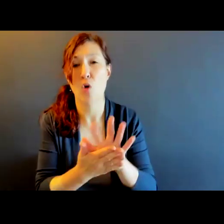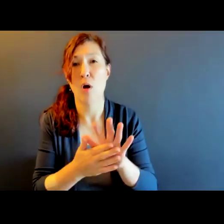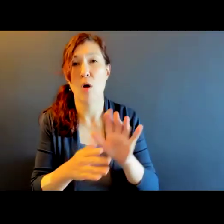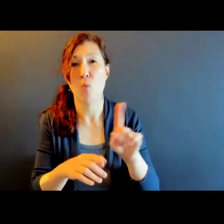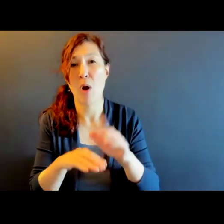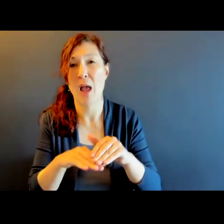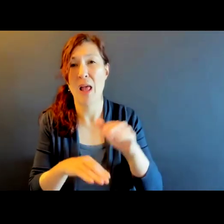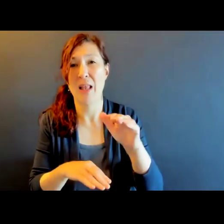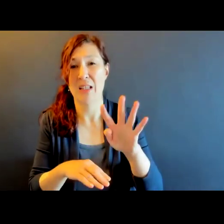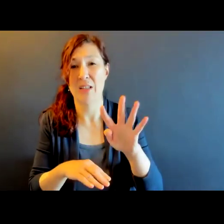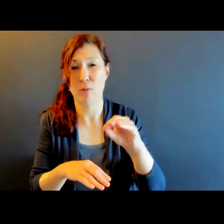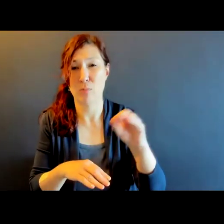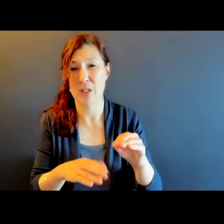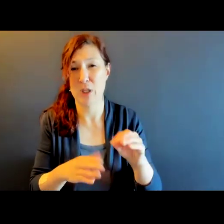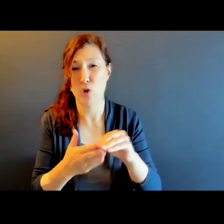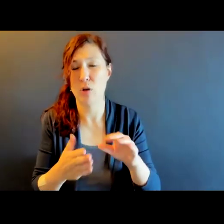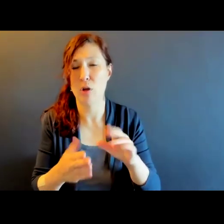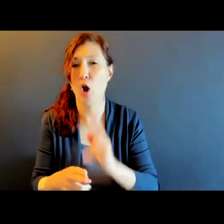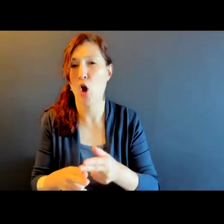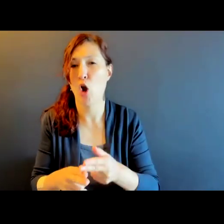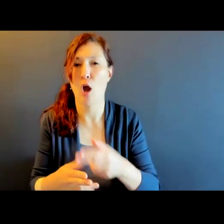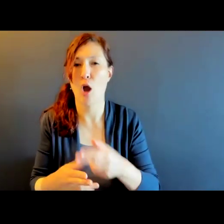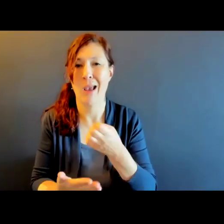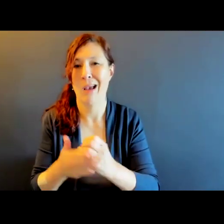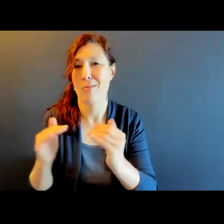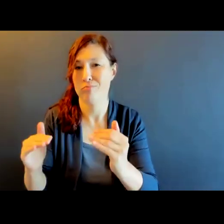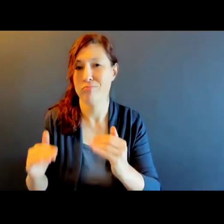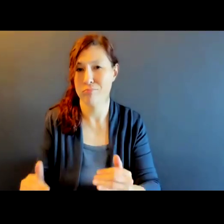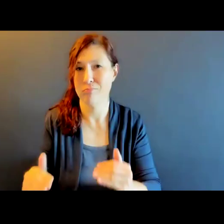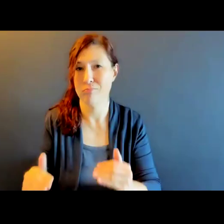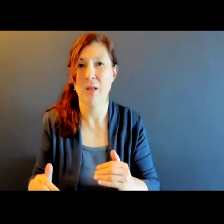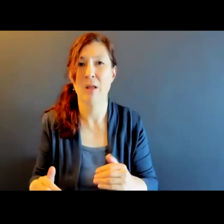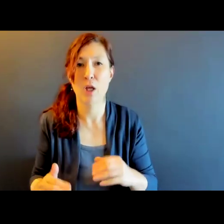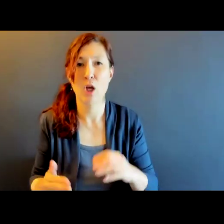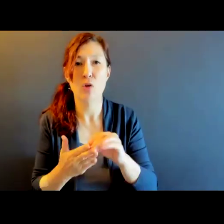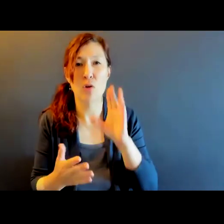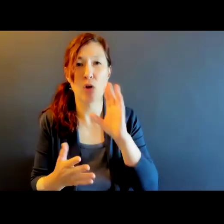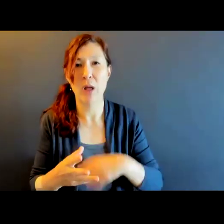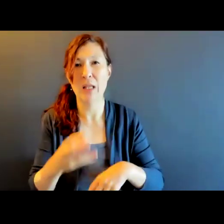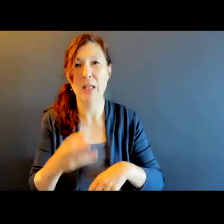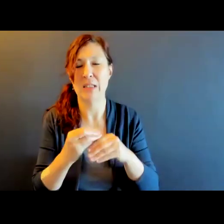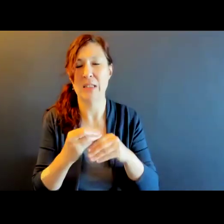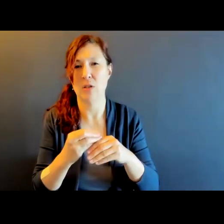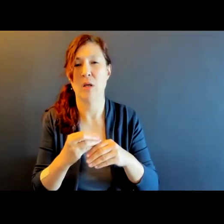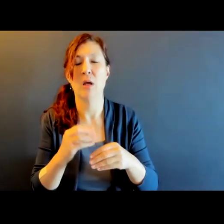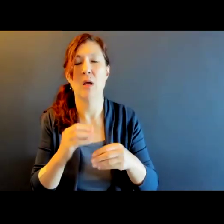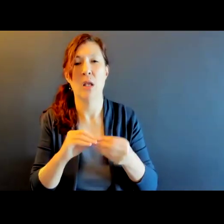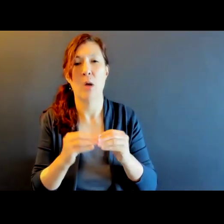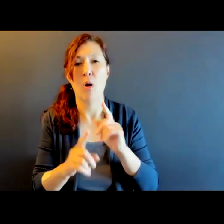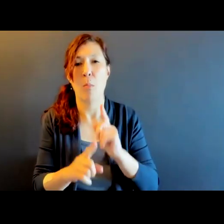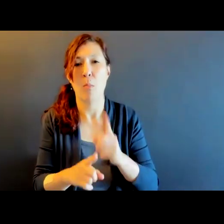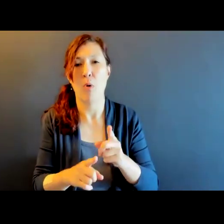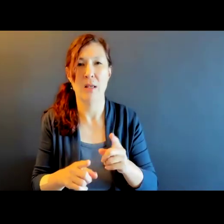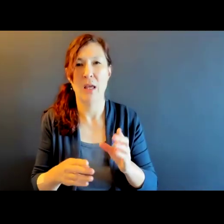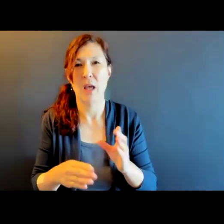economically disadvantaged. These students receive an additional number of points that are equal to the tier differential, so basically a number between 0 and 8,